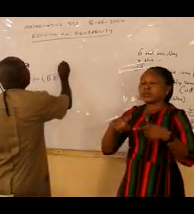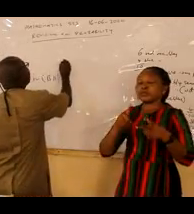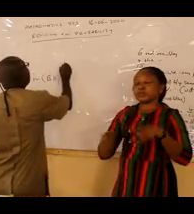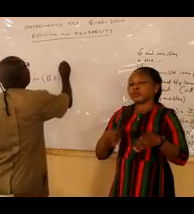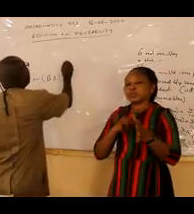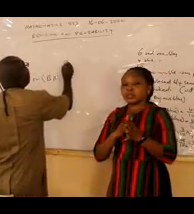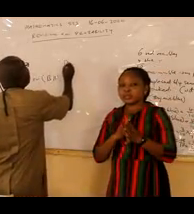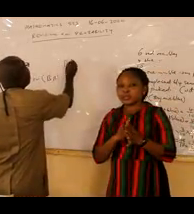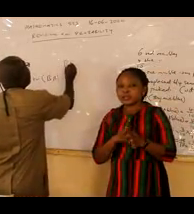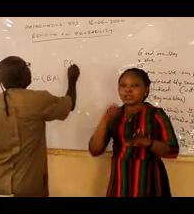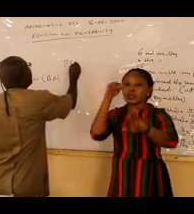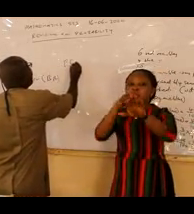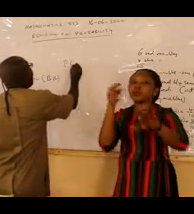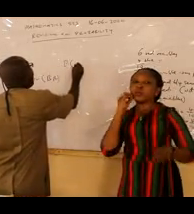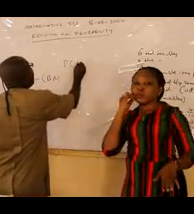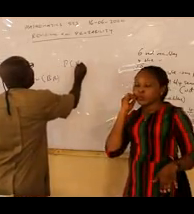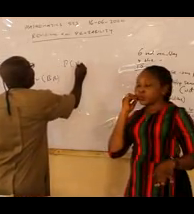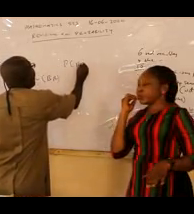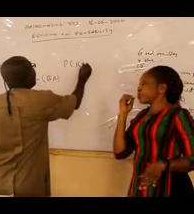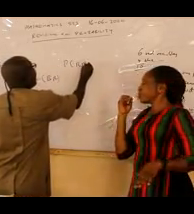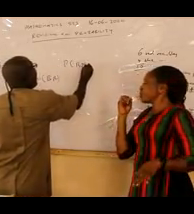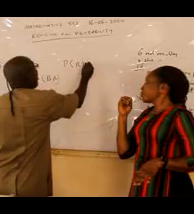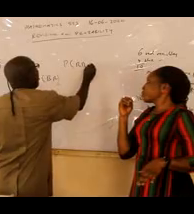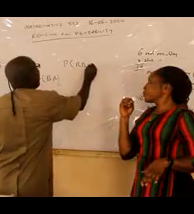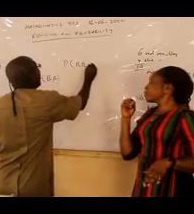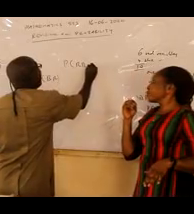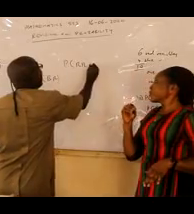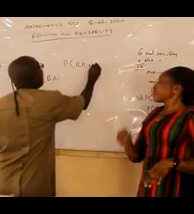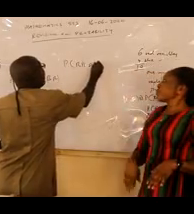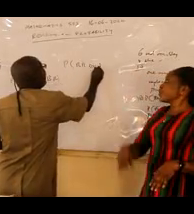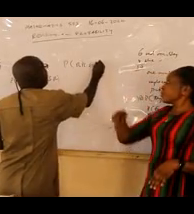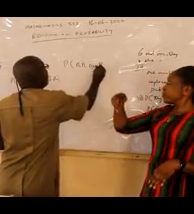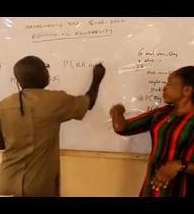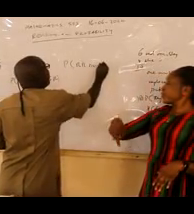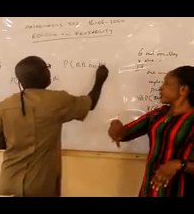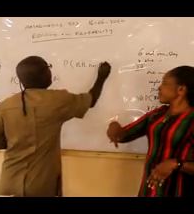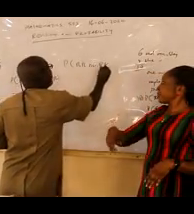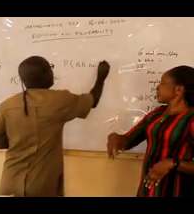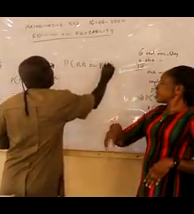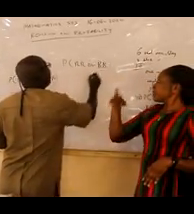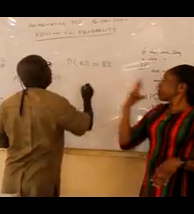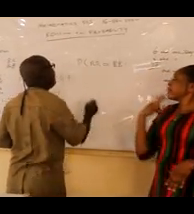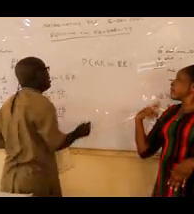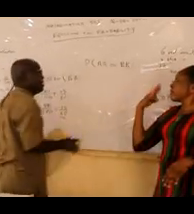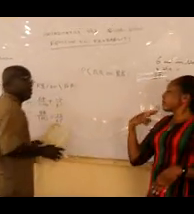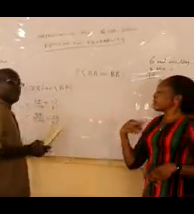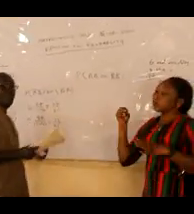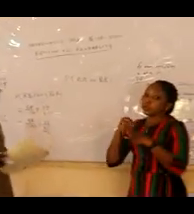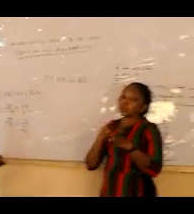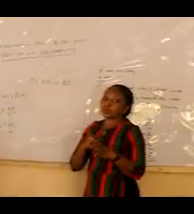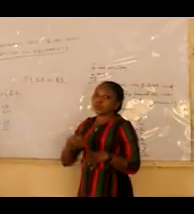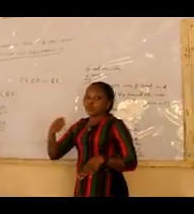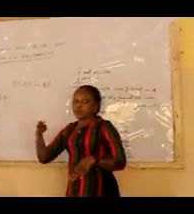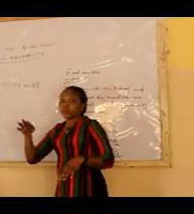color. That's the P, red, red, or blue, blue.